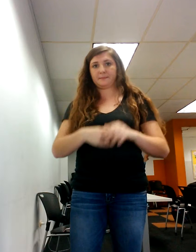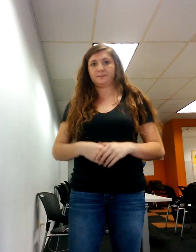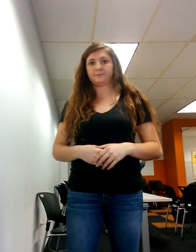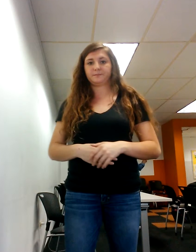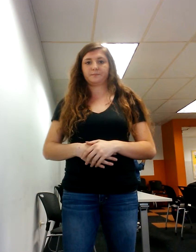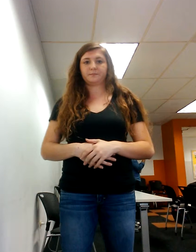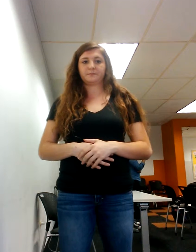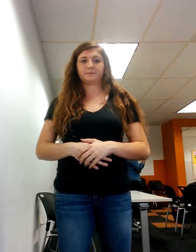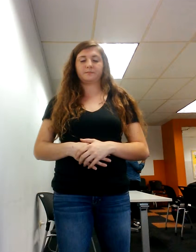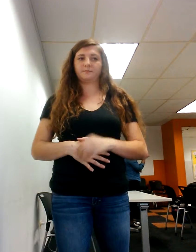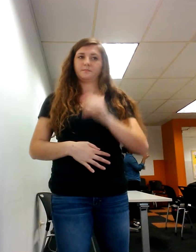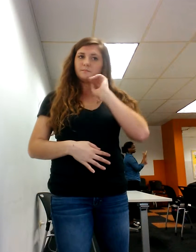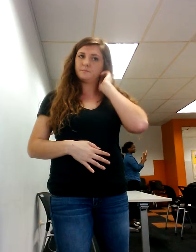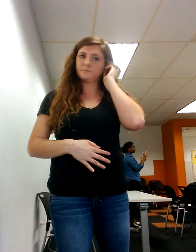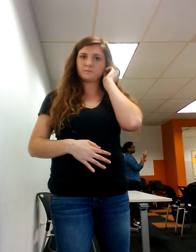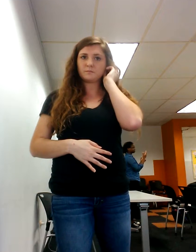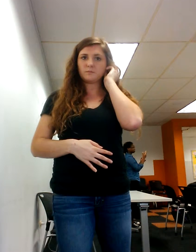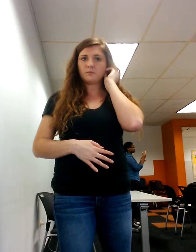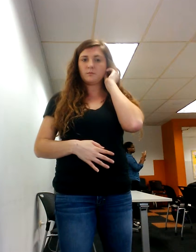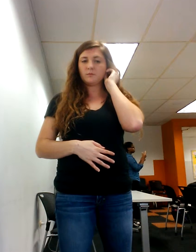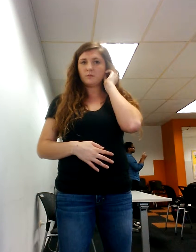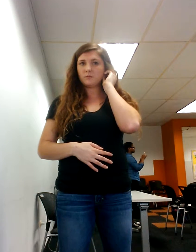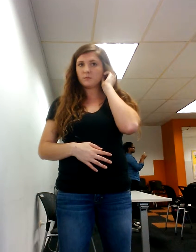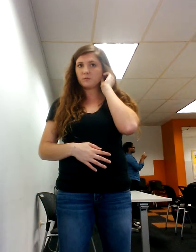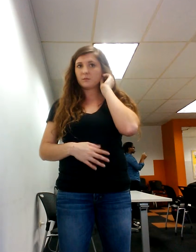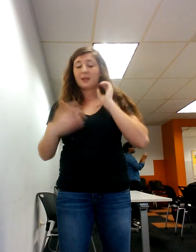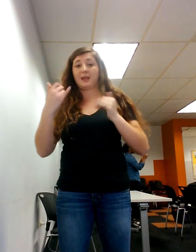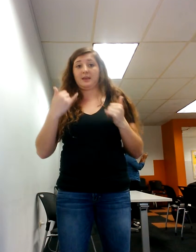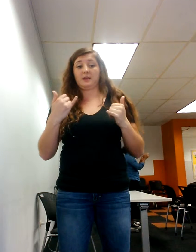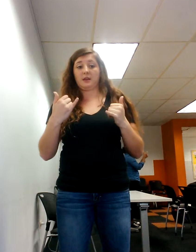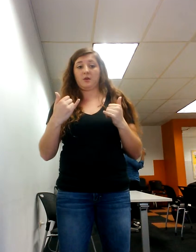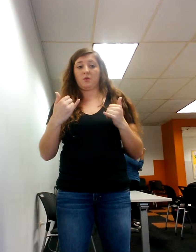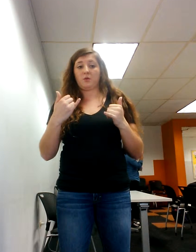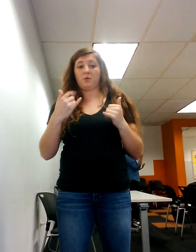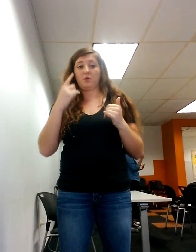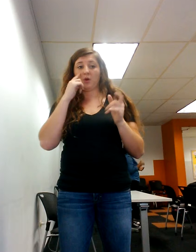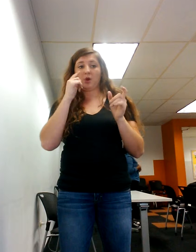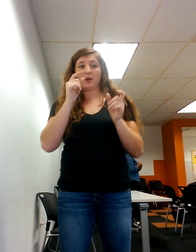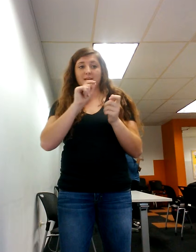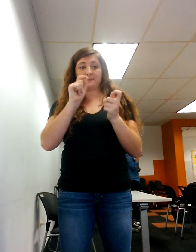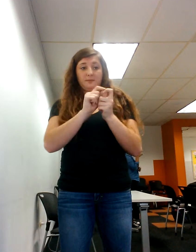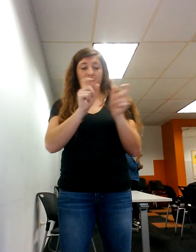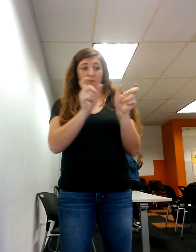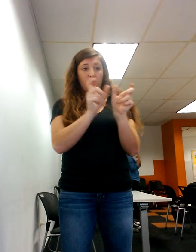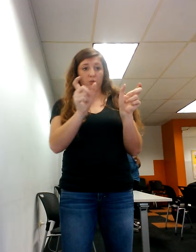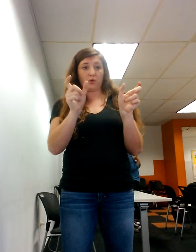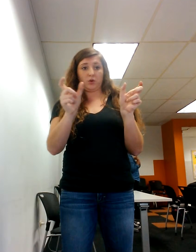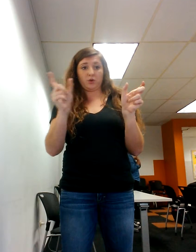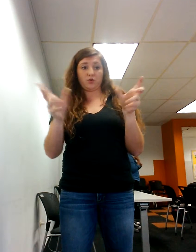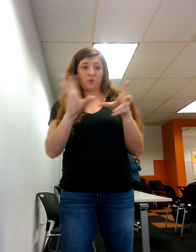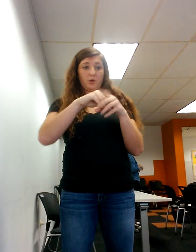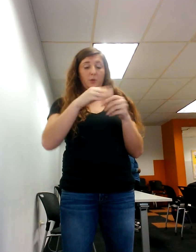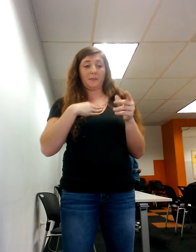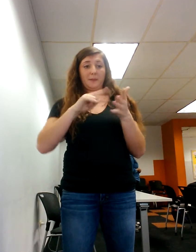selecting specific lexical items or words to build my meaning. I put it into a nice